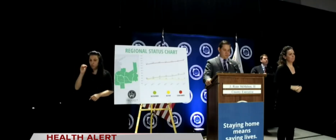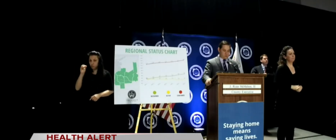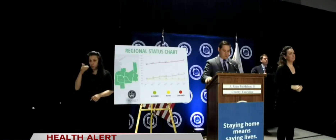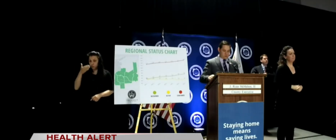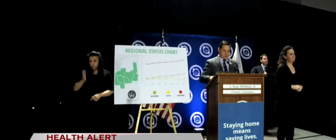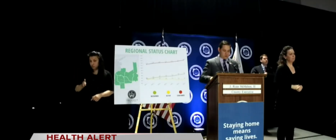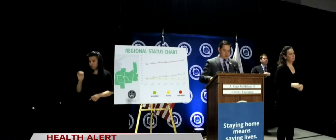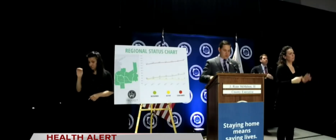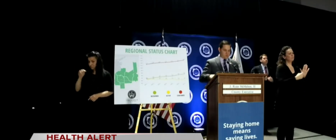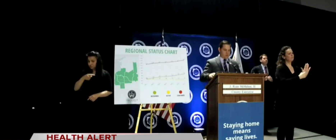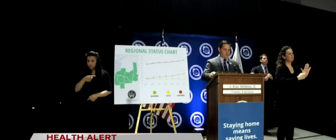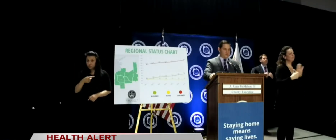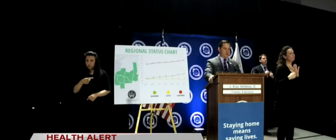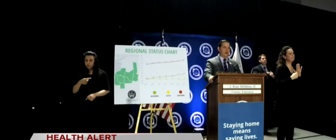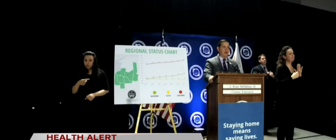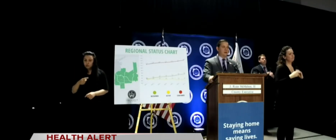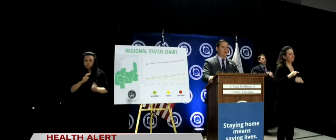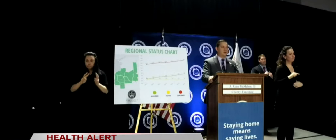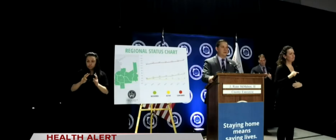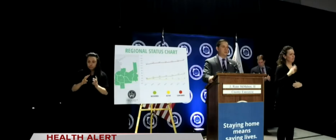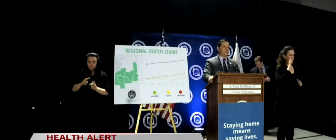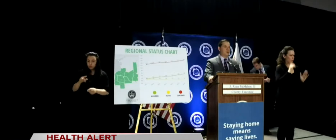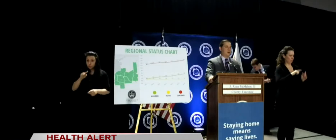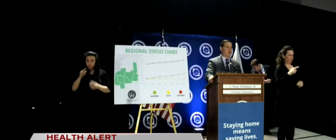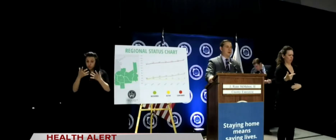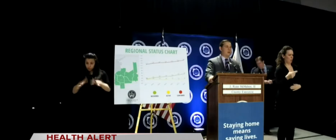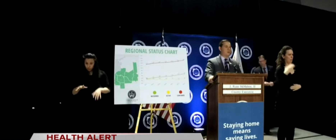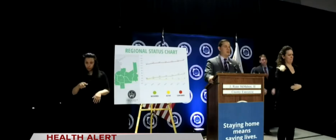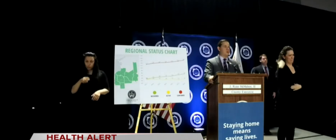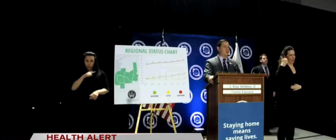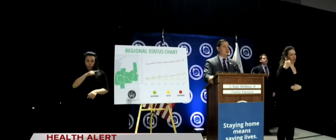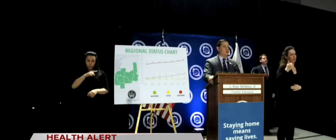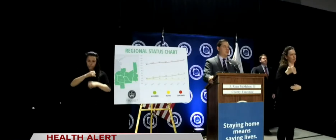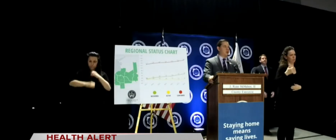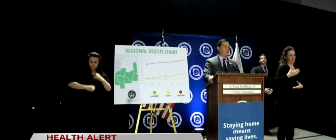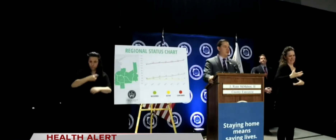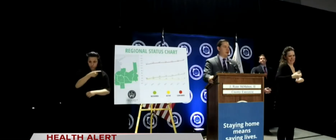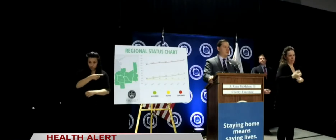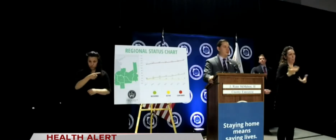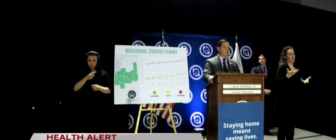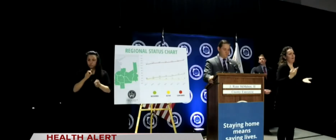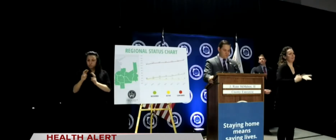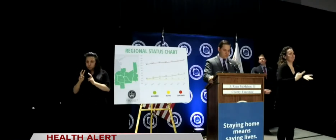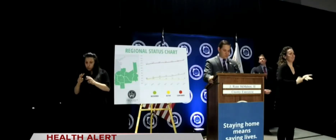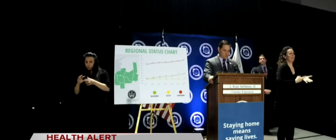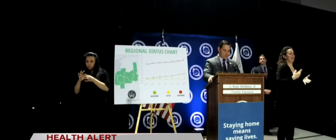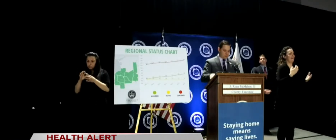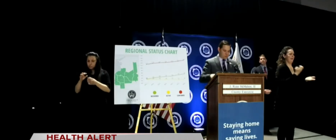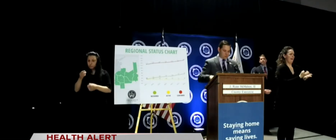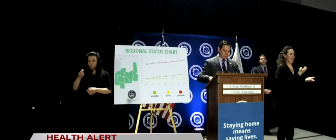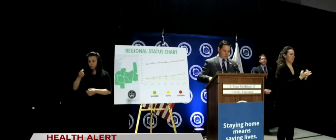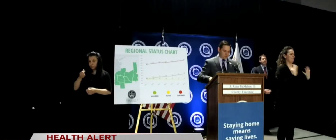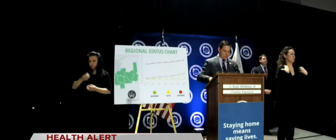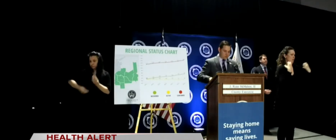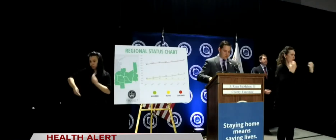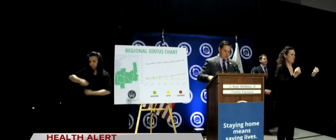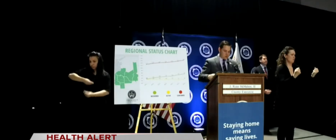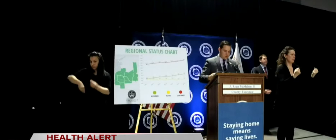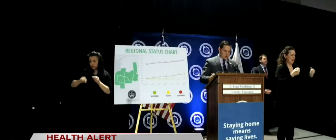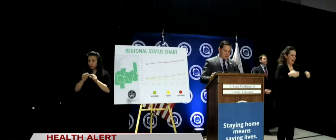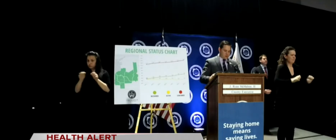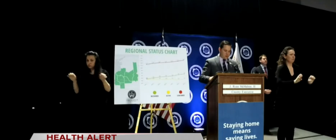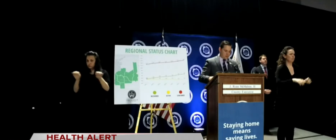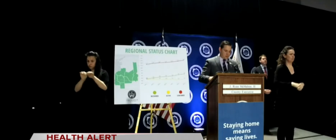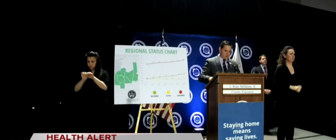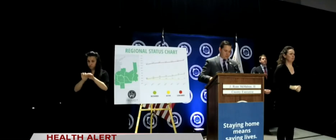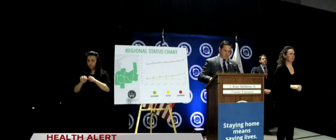Walsh will give a briefing on some of our economic recovery efforts. Then we'll take some questions.